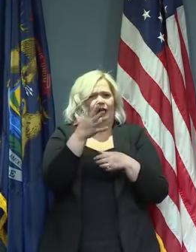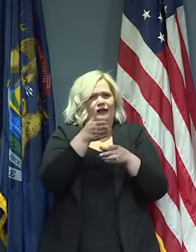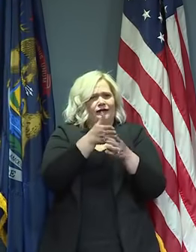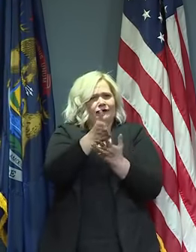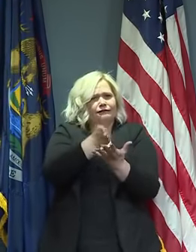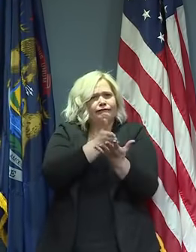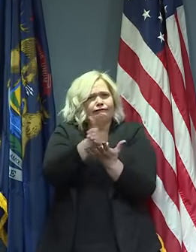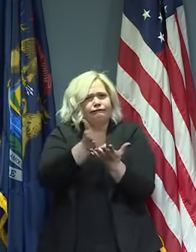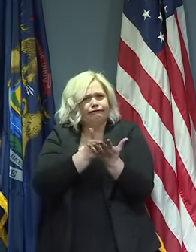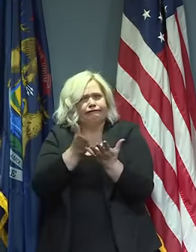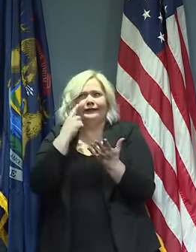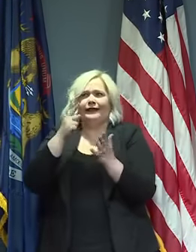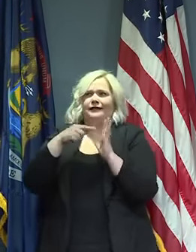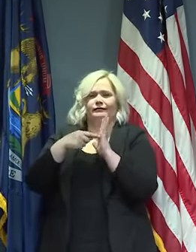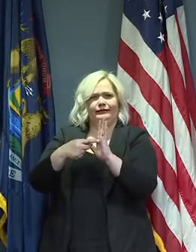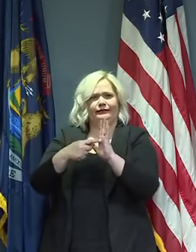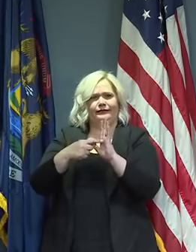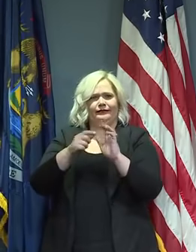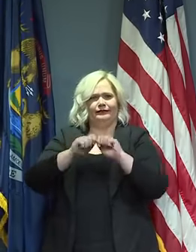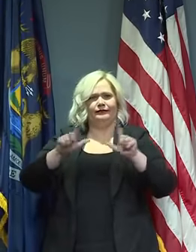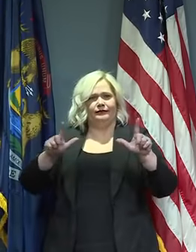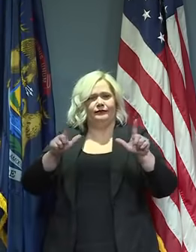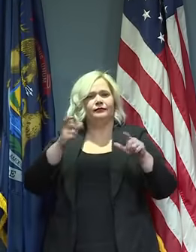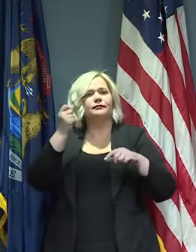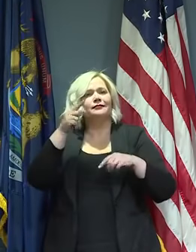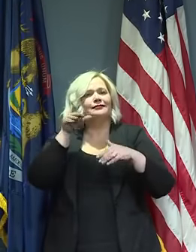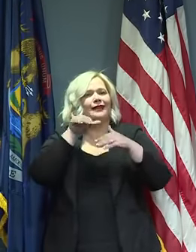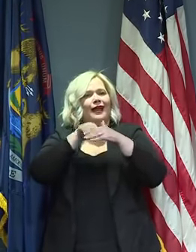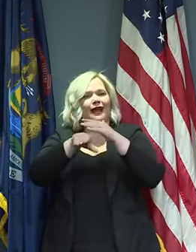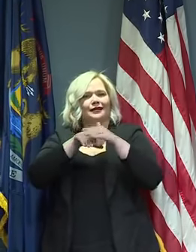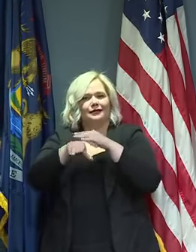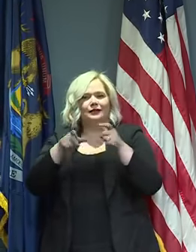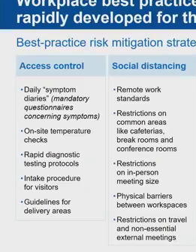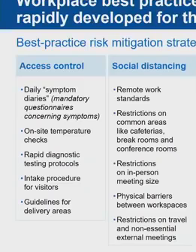slide. So, for example, access control,